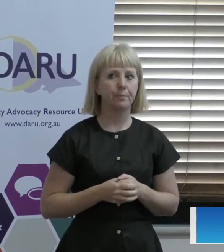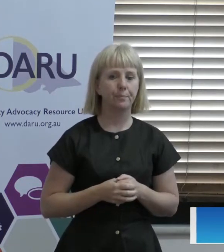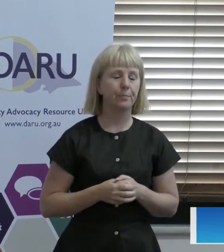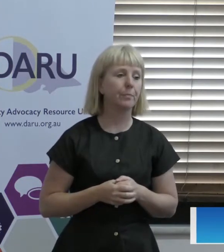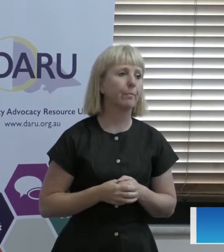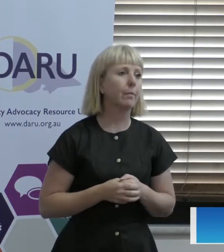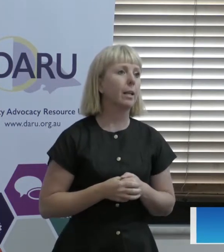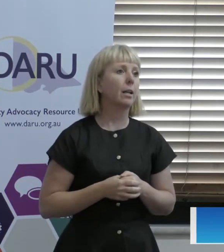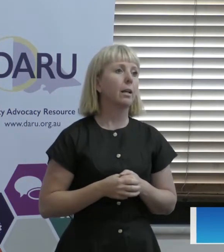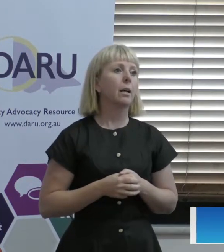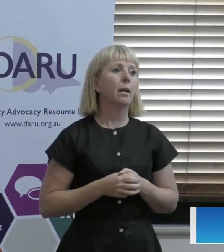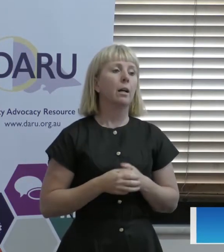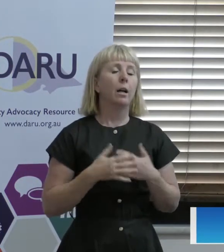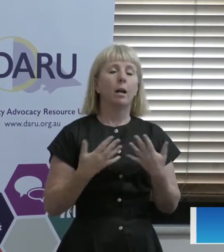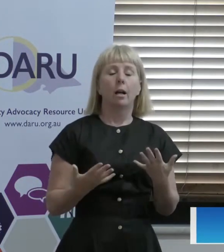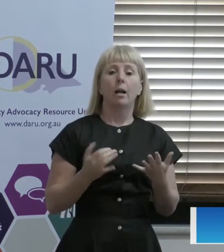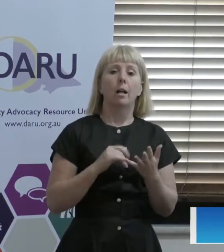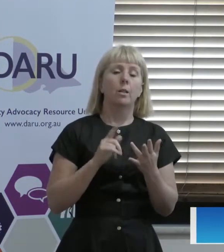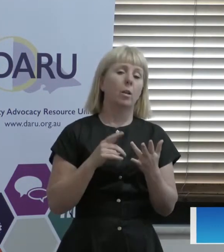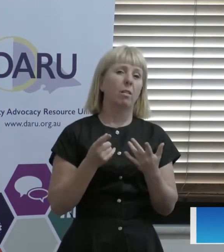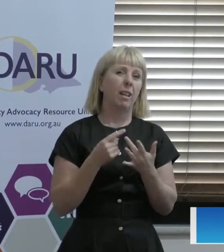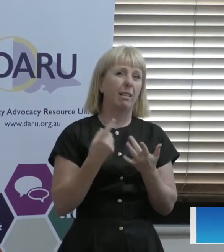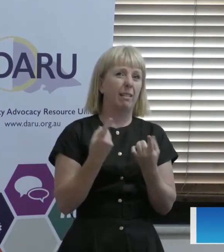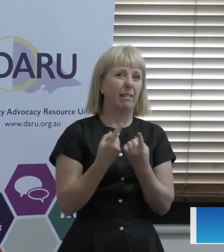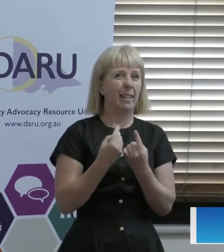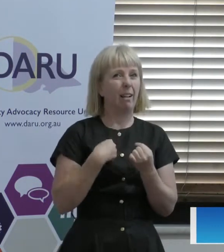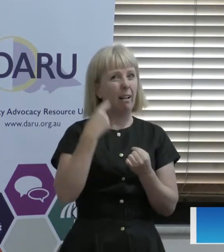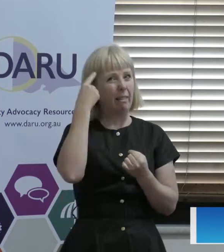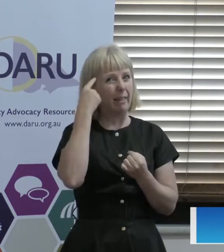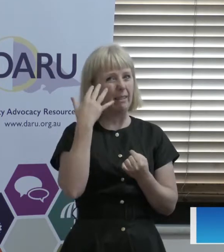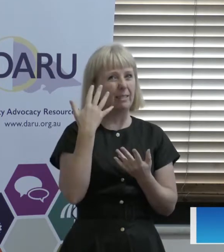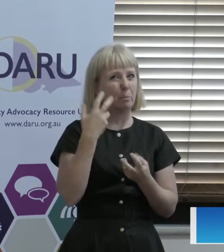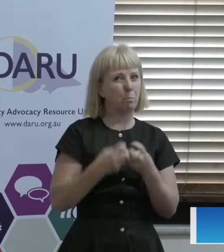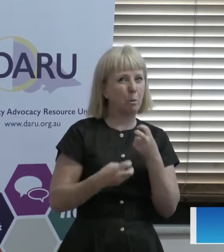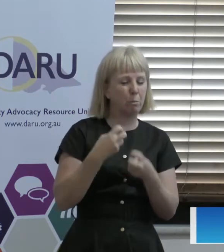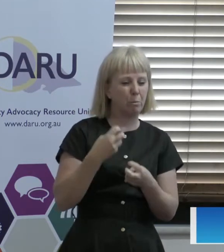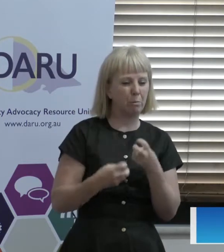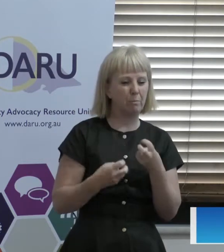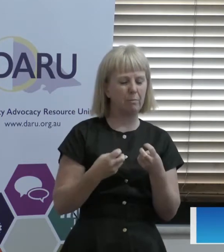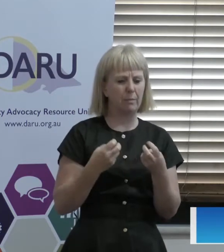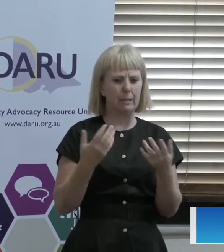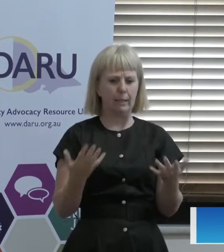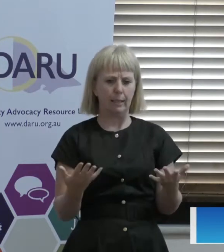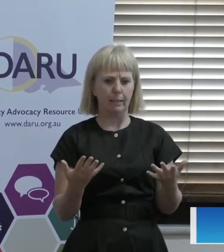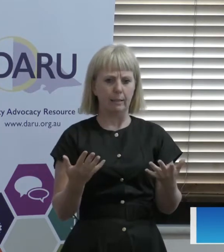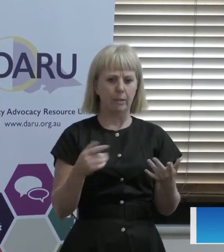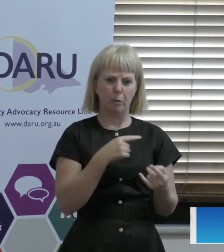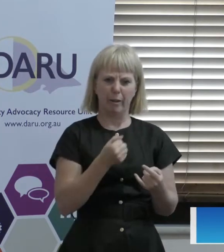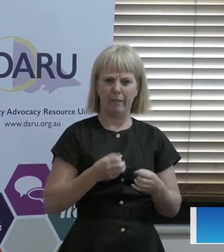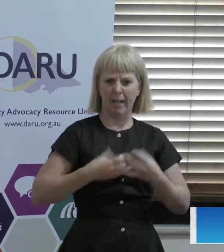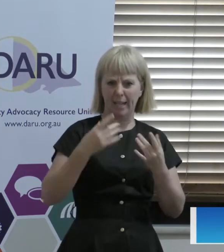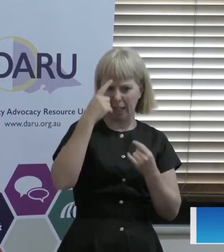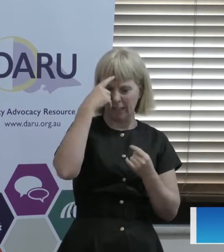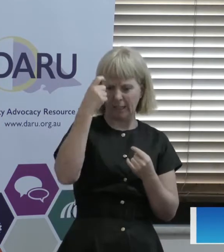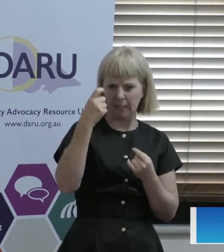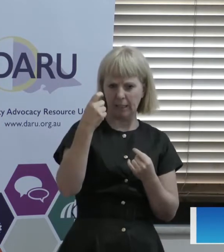do it. I guess the other thing I see is very problematic in it all, and have you got any suggestions on how do we address